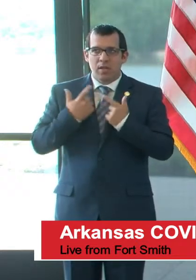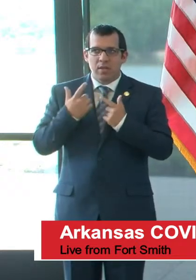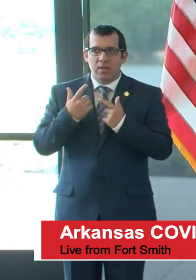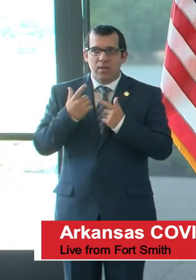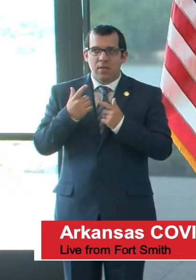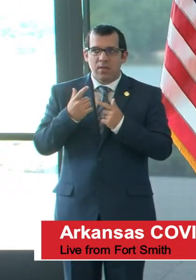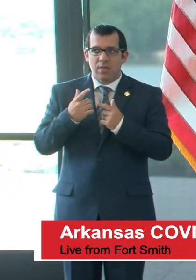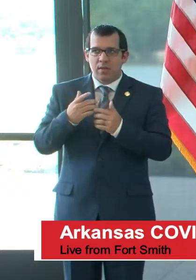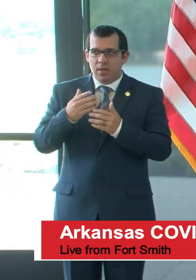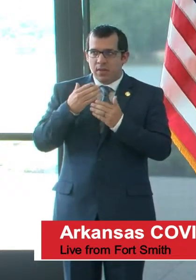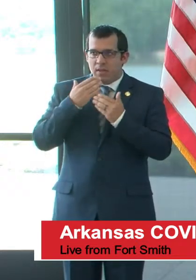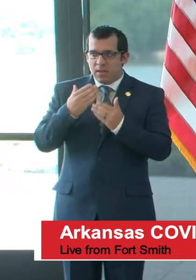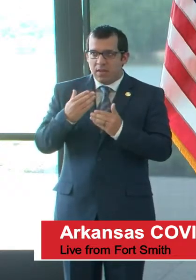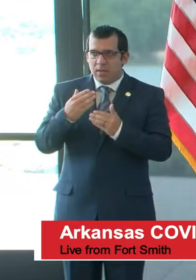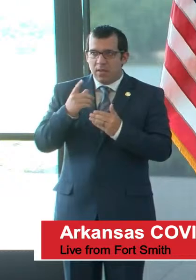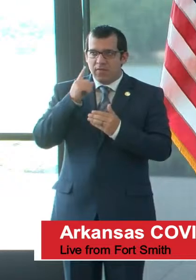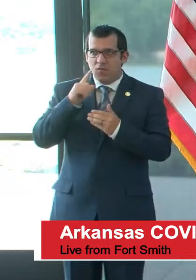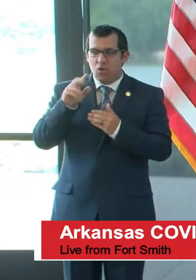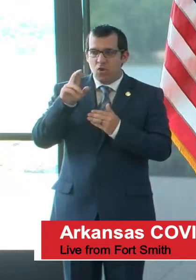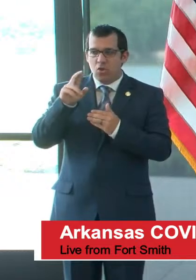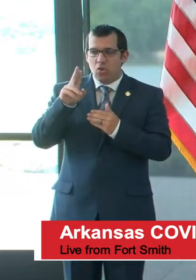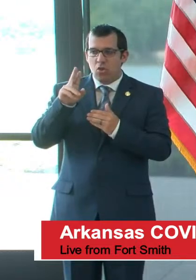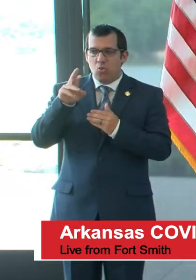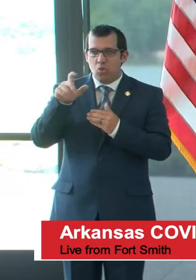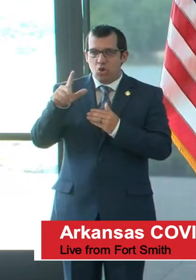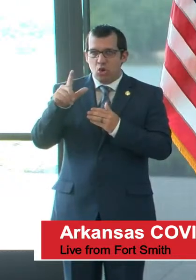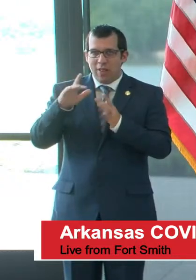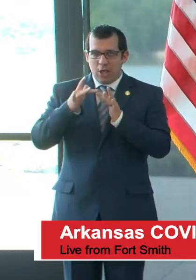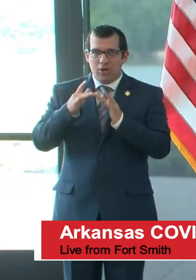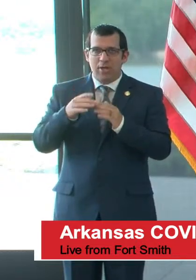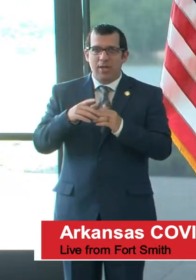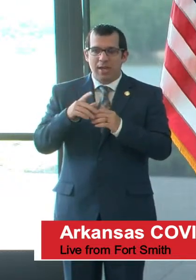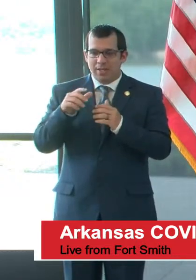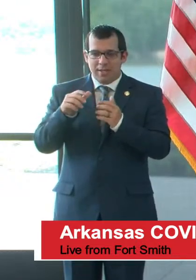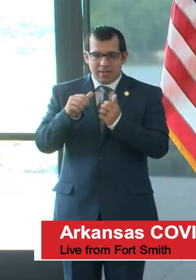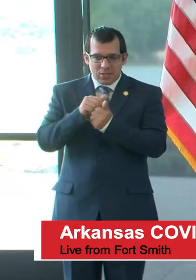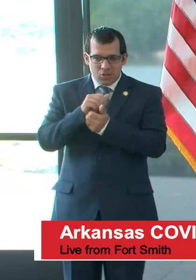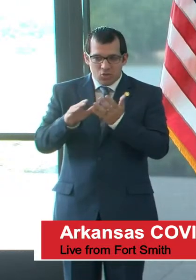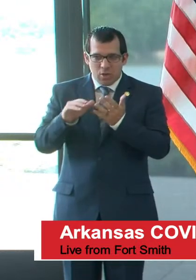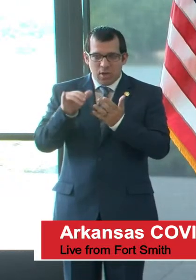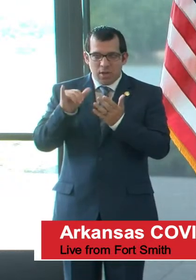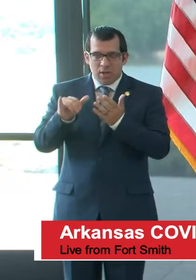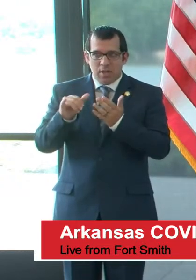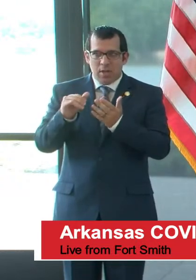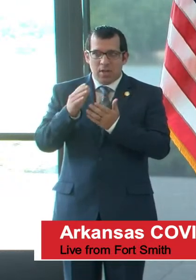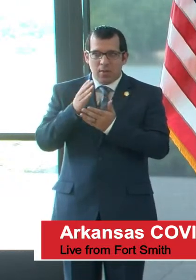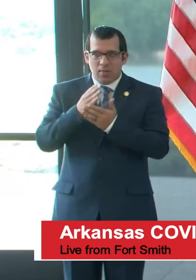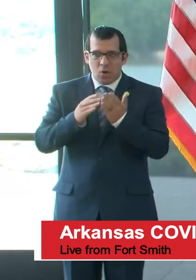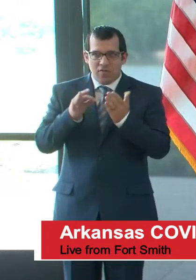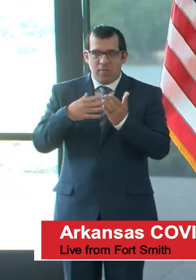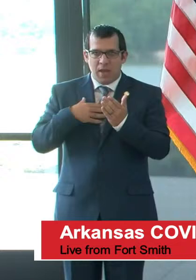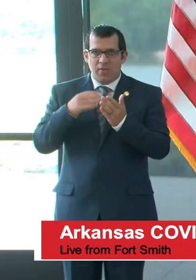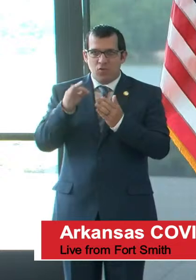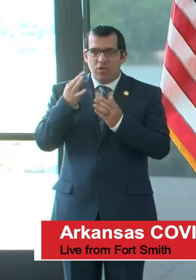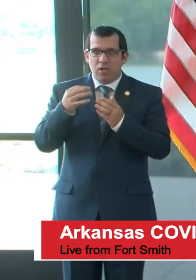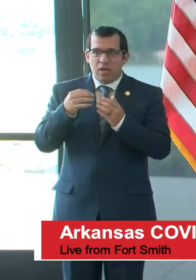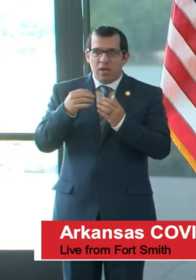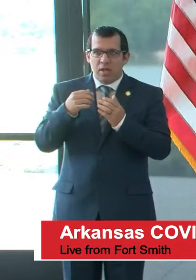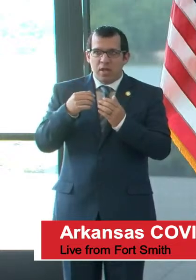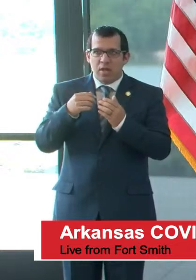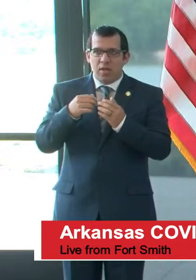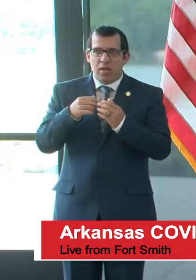so thank you for the rural internet deal, because the satellites, they just destroying everybody around. Pardon my French. I'll see if With